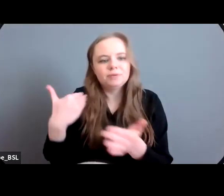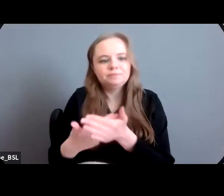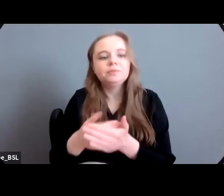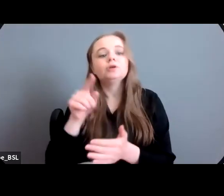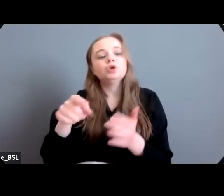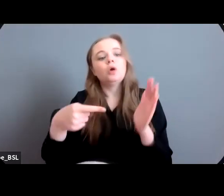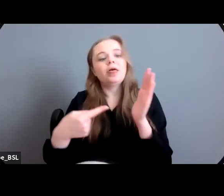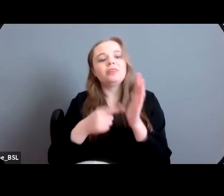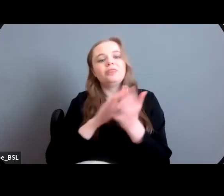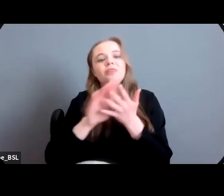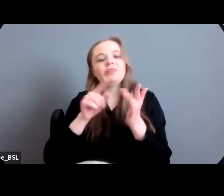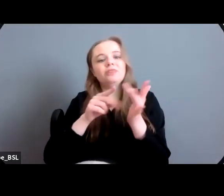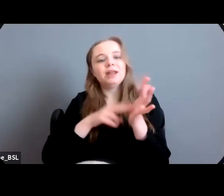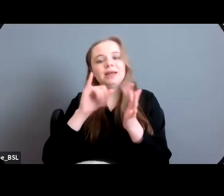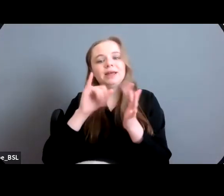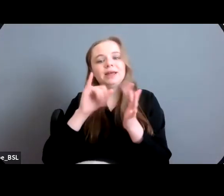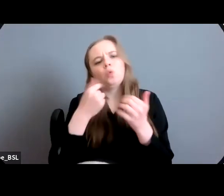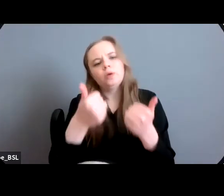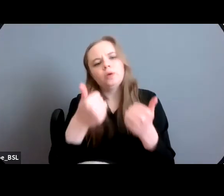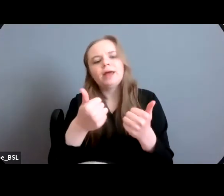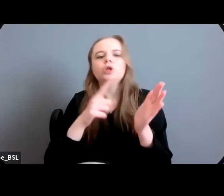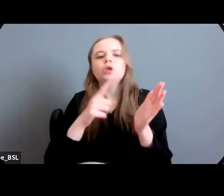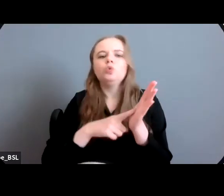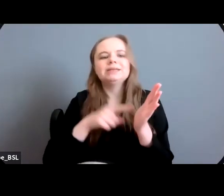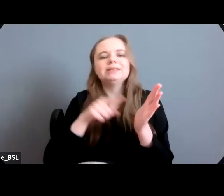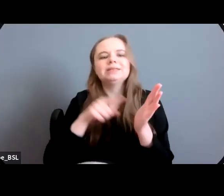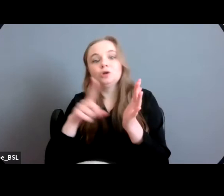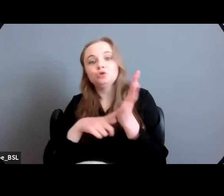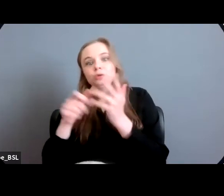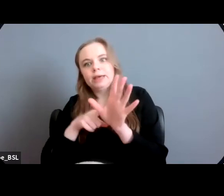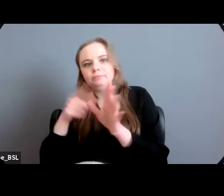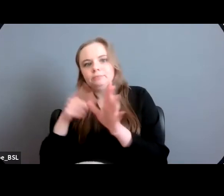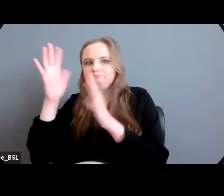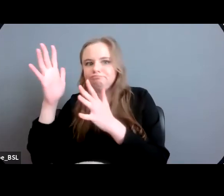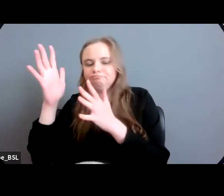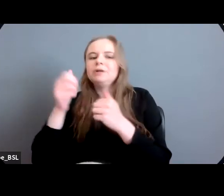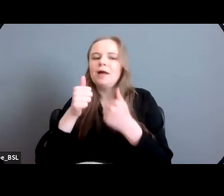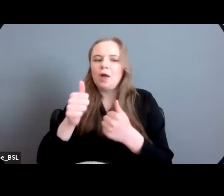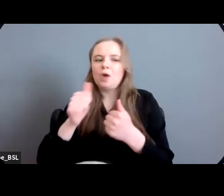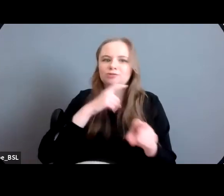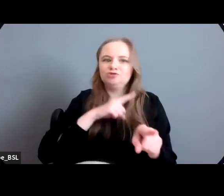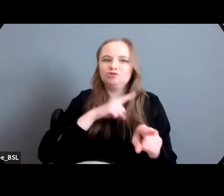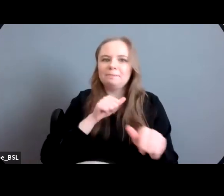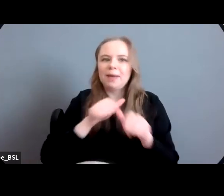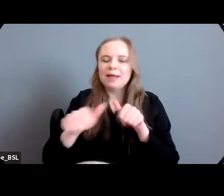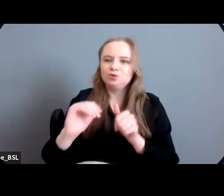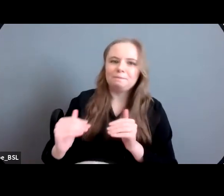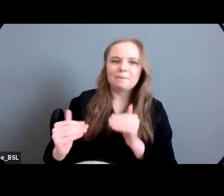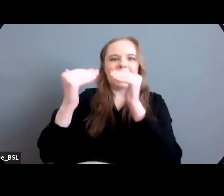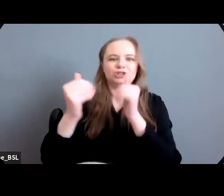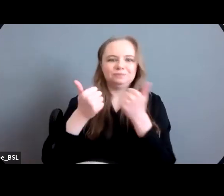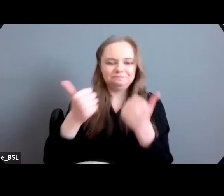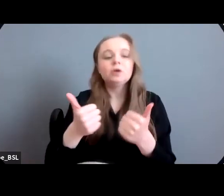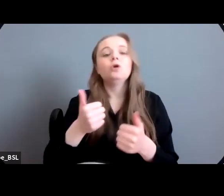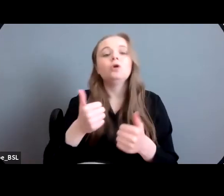Thank you, Louise, and what an act to follow after Lucy. So I will try my best, but we will see how it goes. Good afternoon,